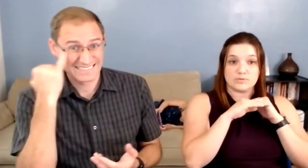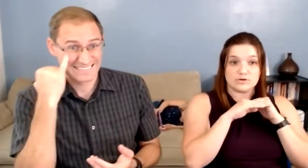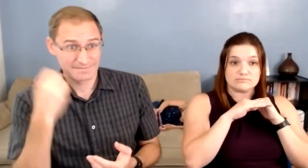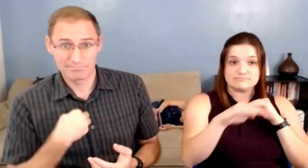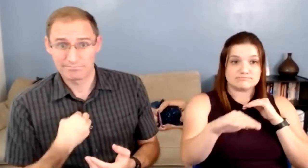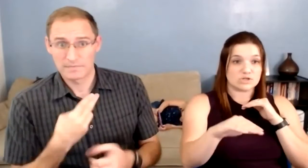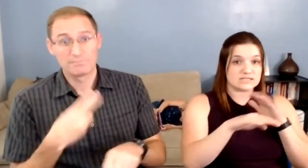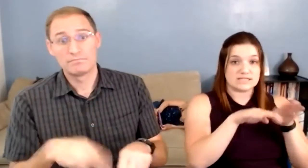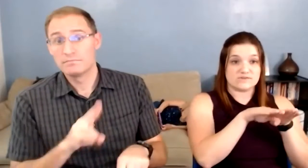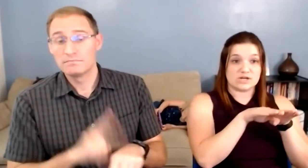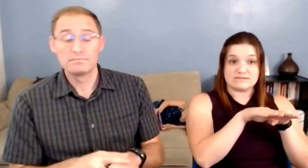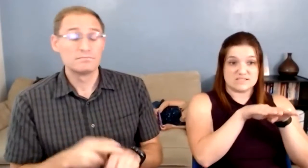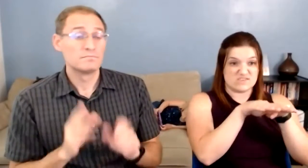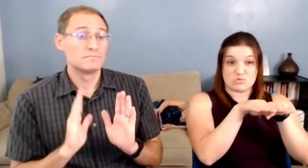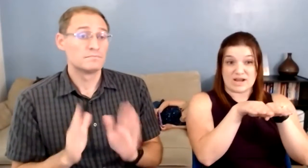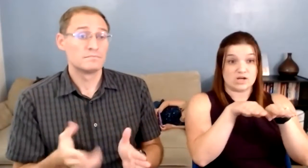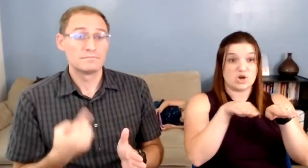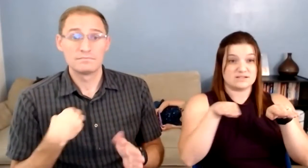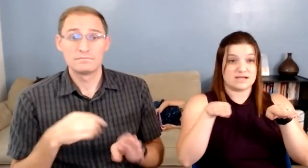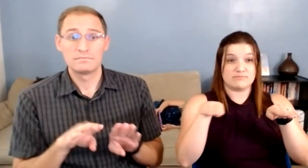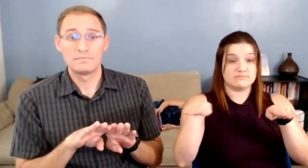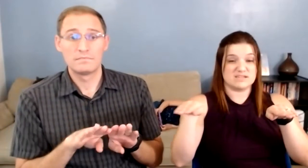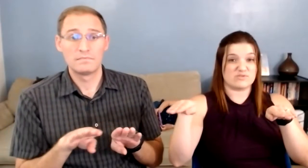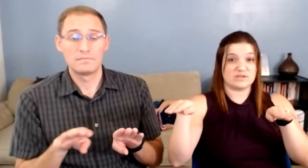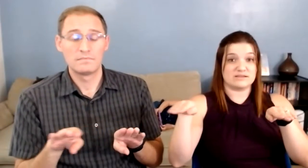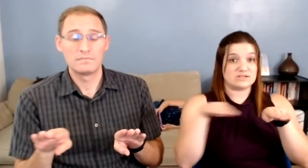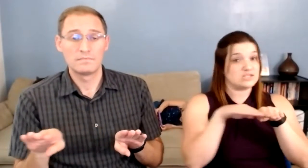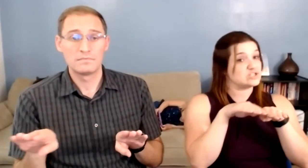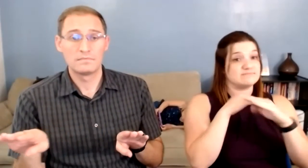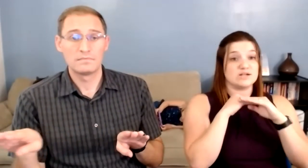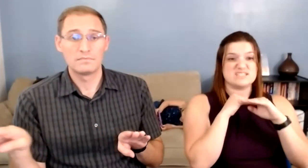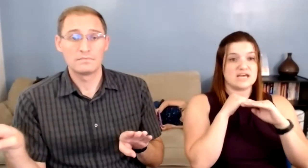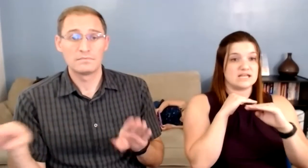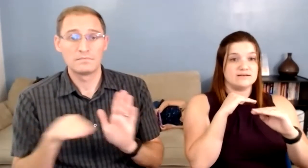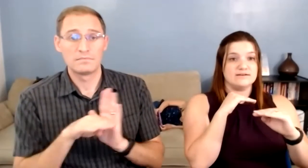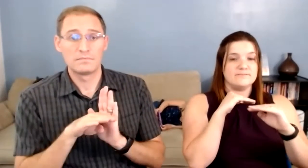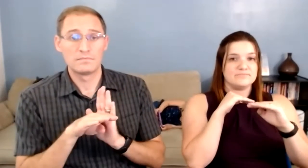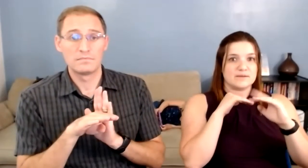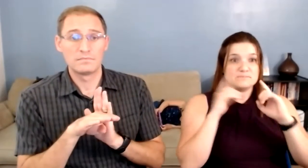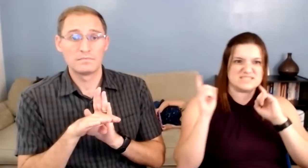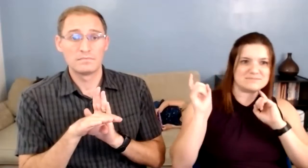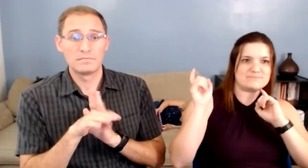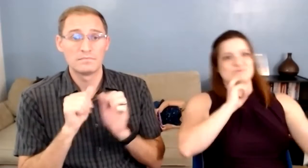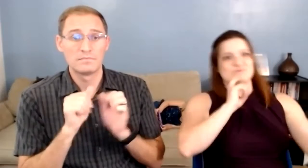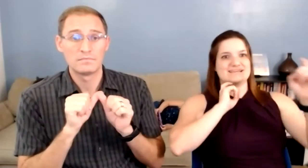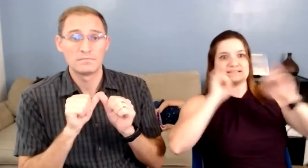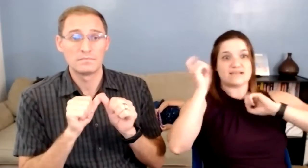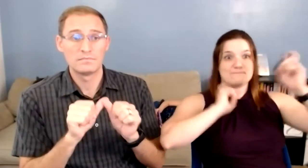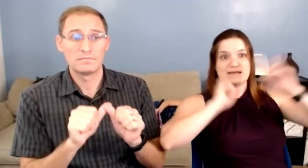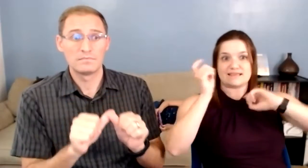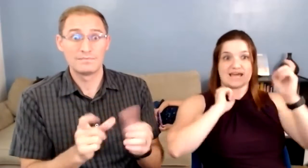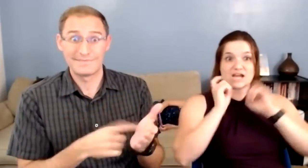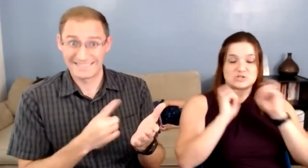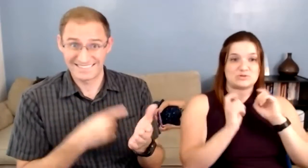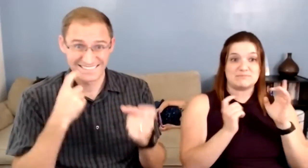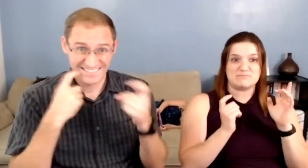a normal person, he's very right here all the time. He never really like, he's just steady. Sometimes doing this and